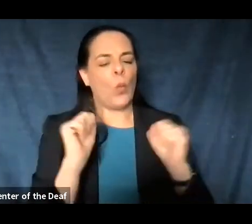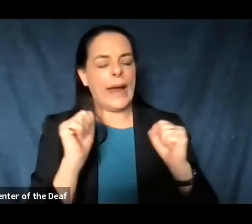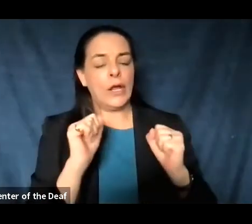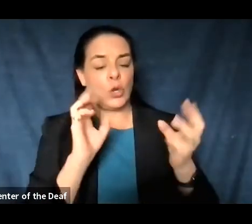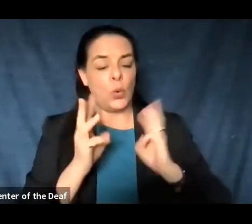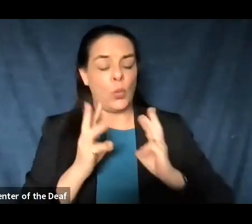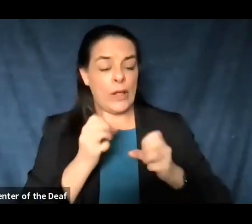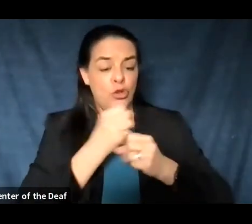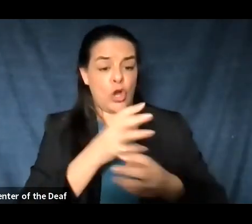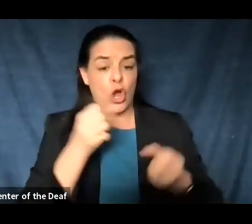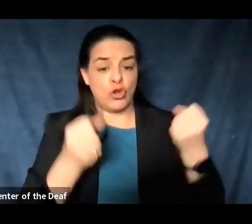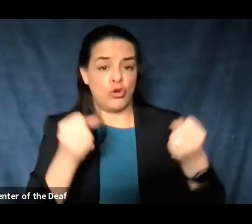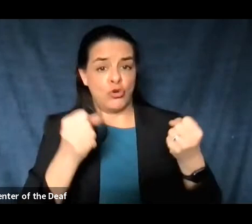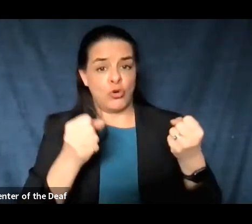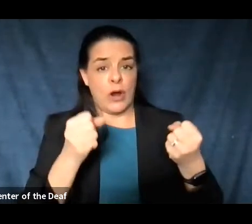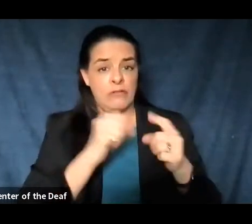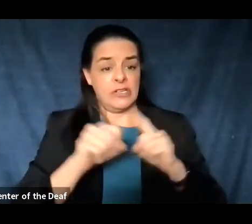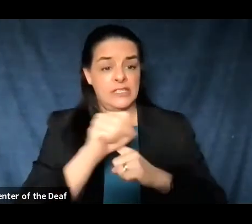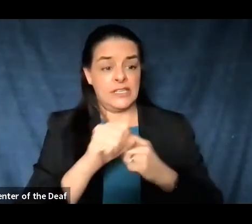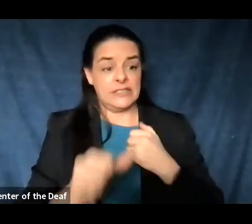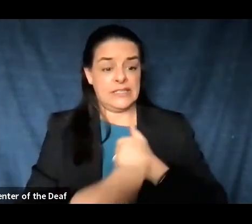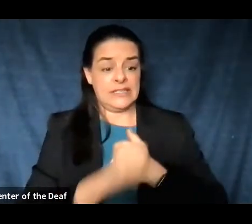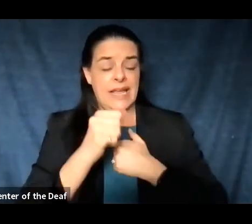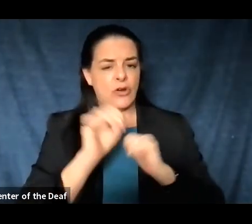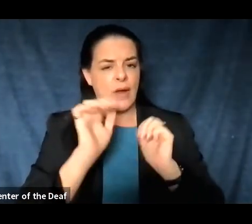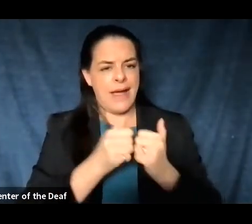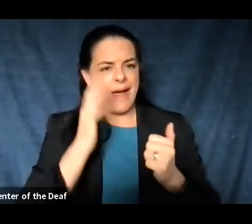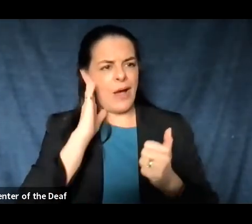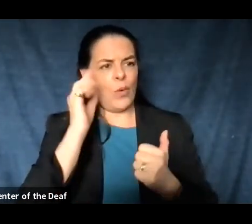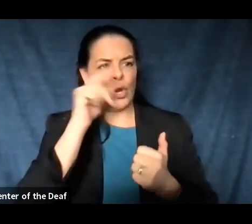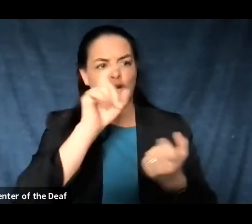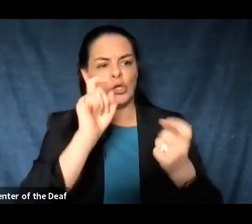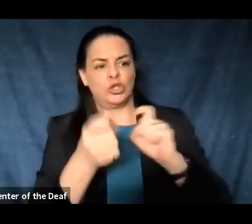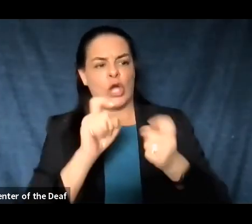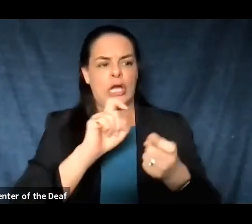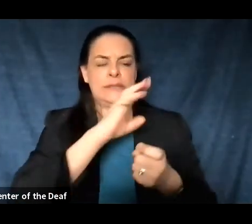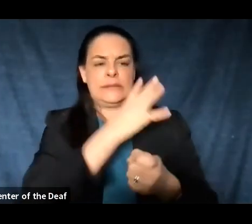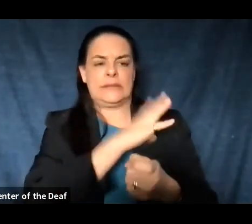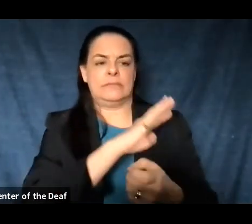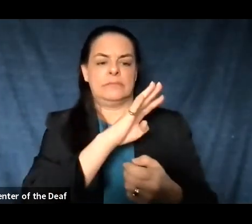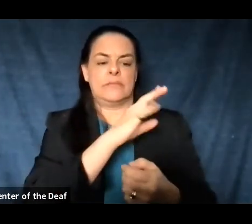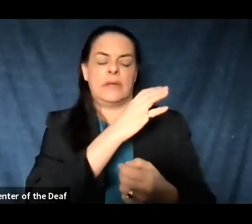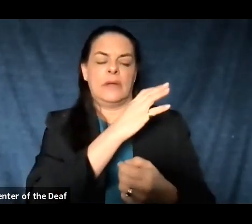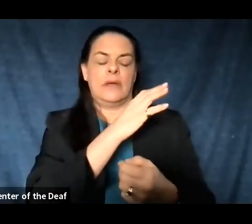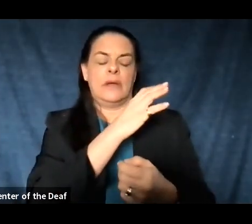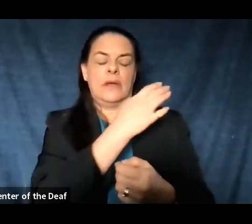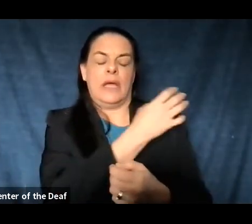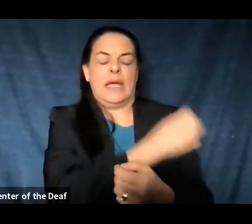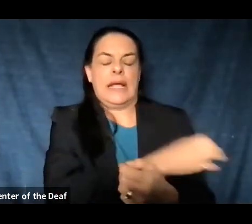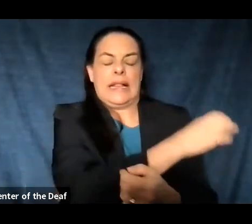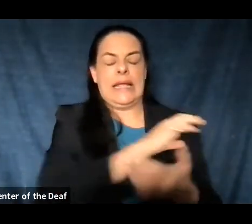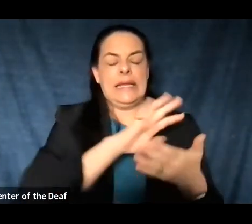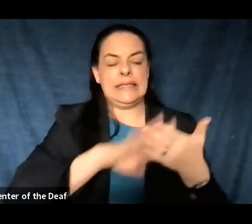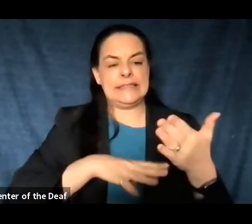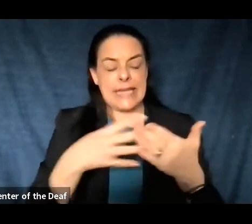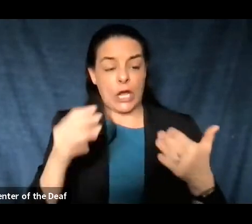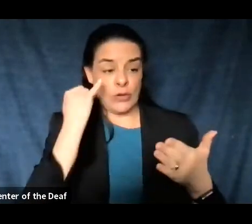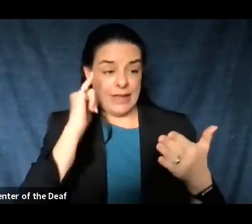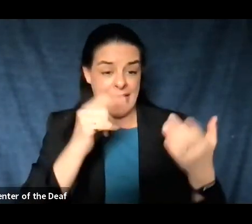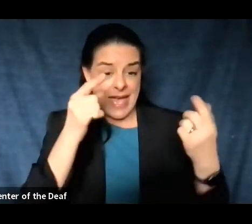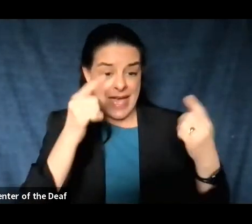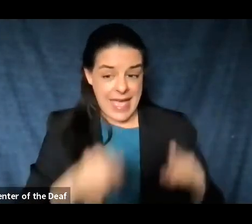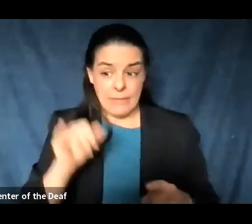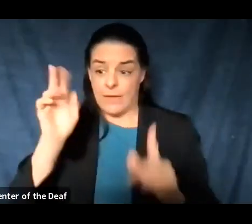driving conditions to be hazardous, how will KCHD adjust clinic schedules? If this would happen, how will patients with appointments